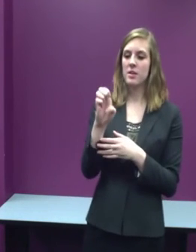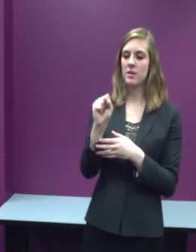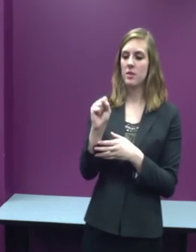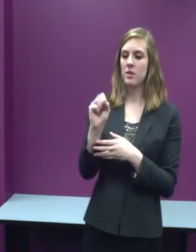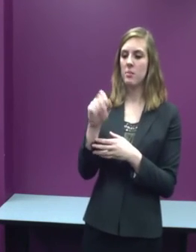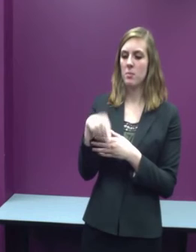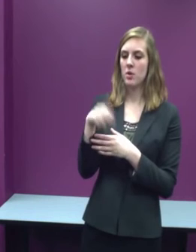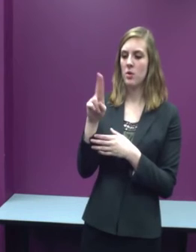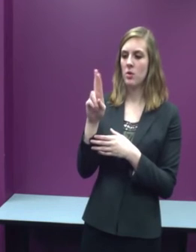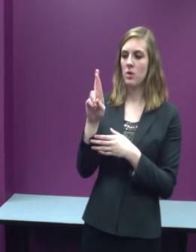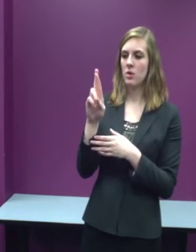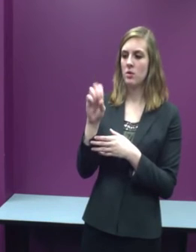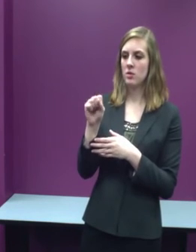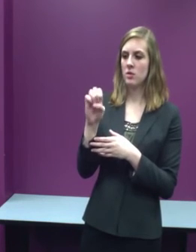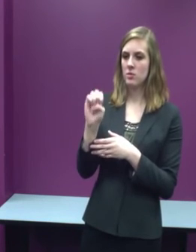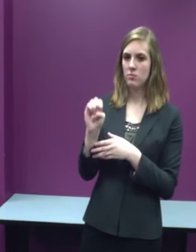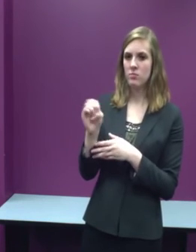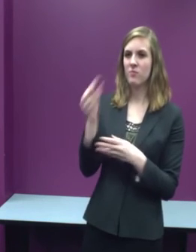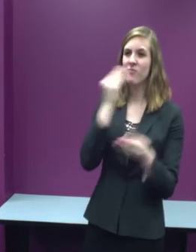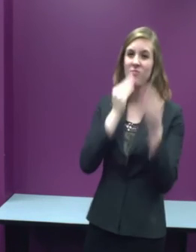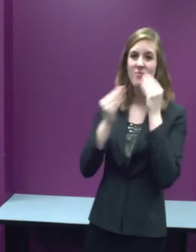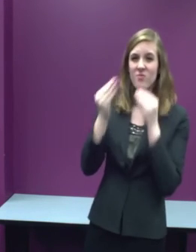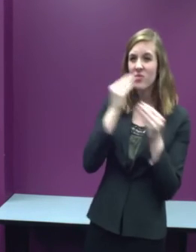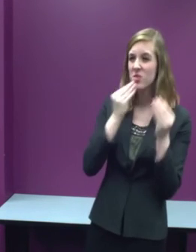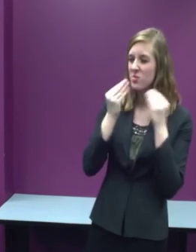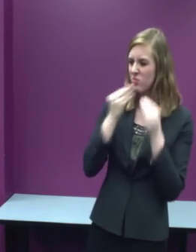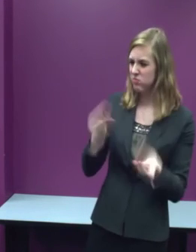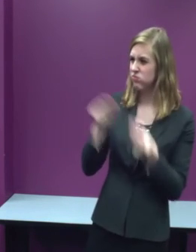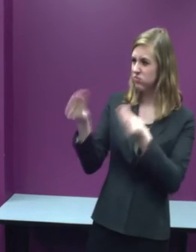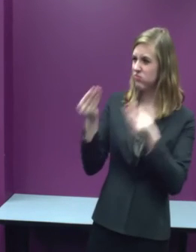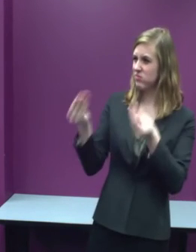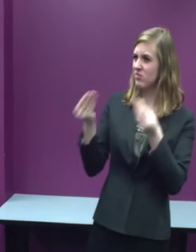hospitable, honest, and sincere people we met with in our voyage.